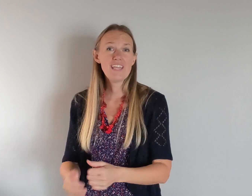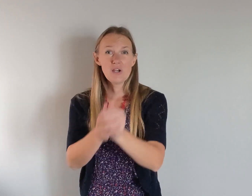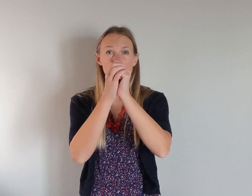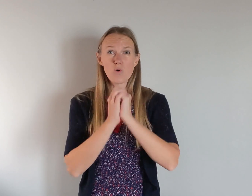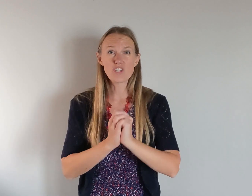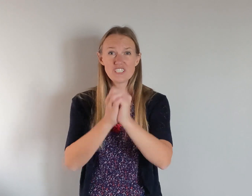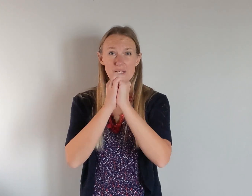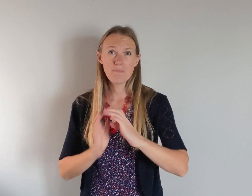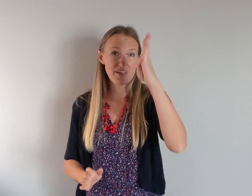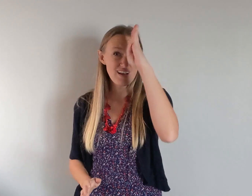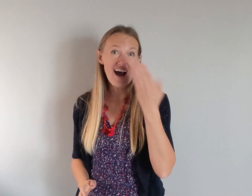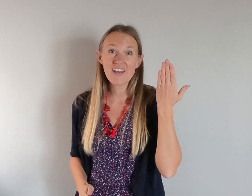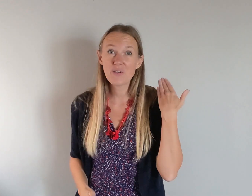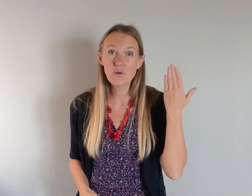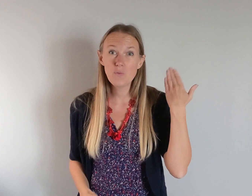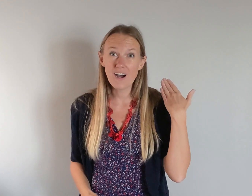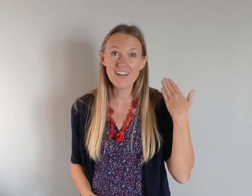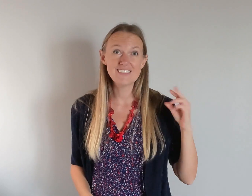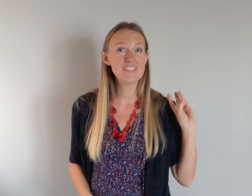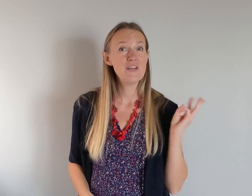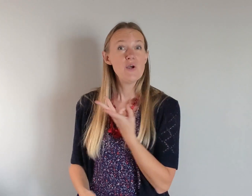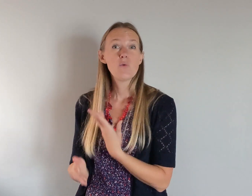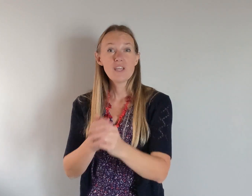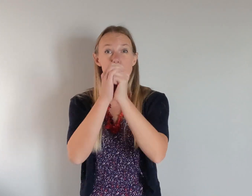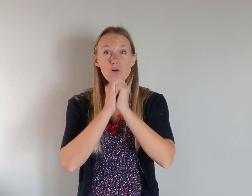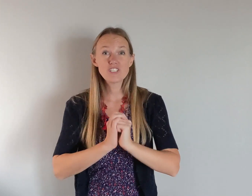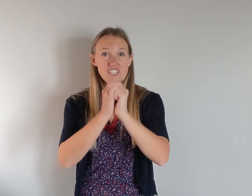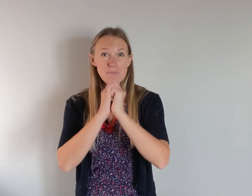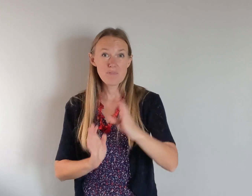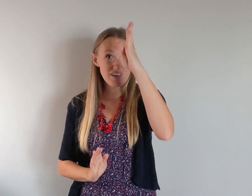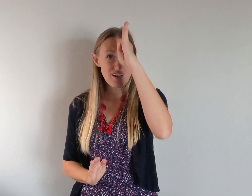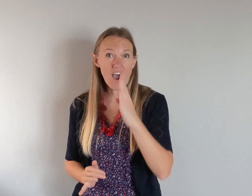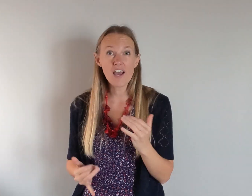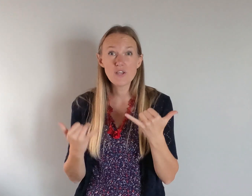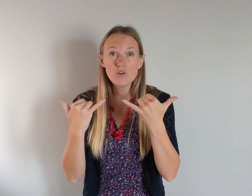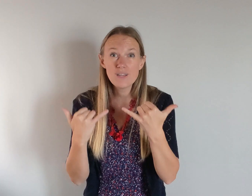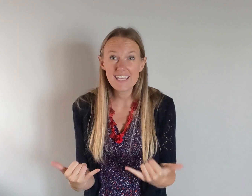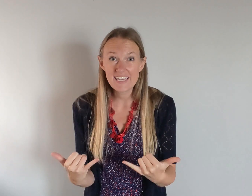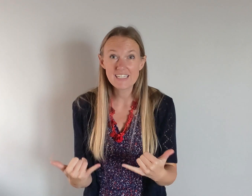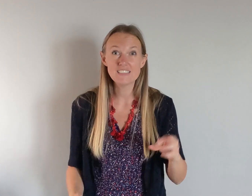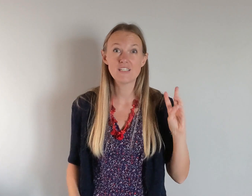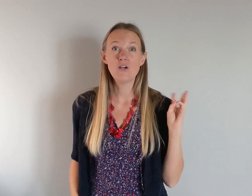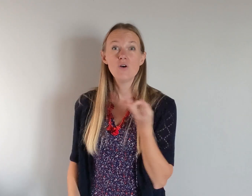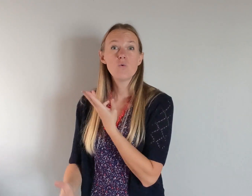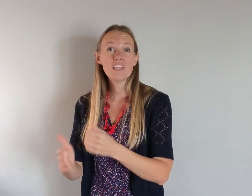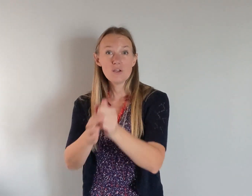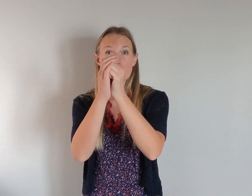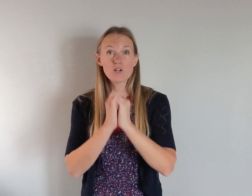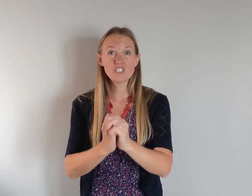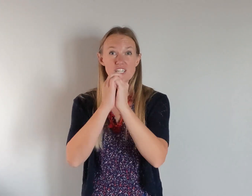we worship the God who was. We worship the God who is. We